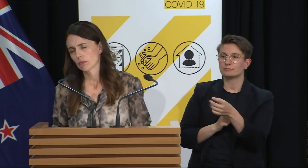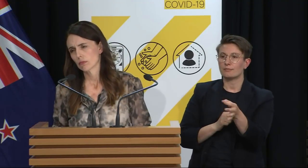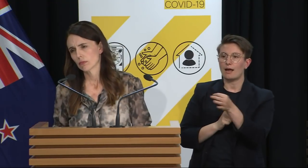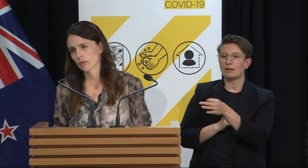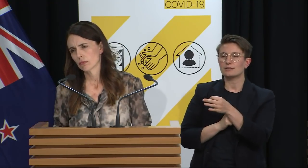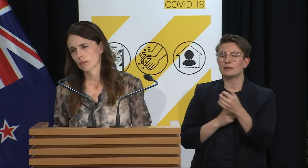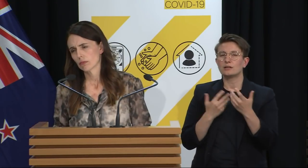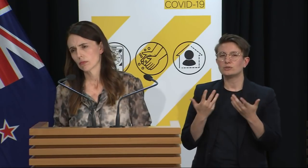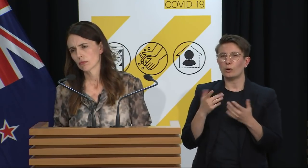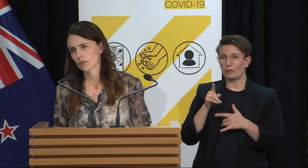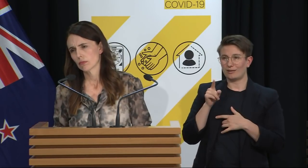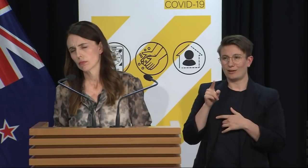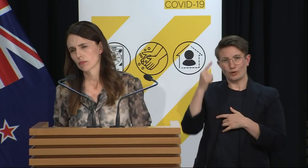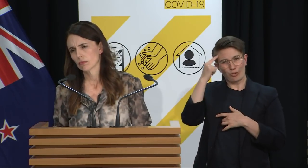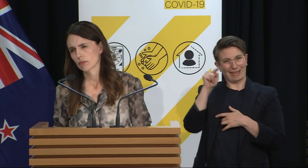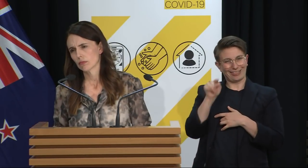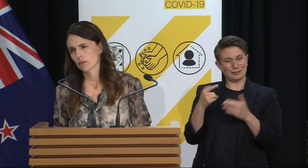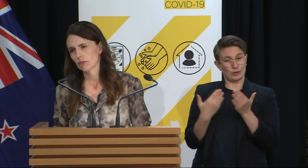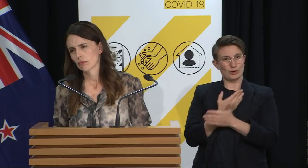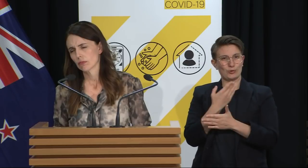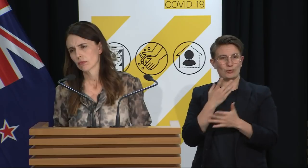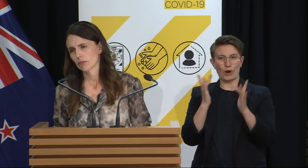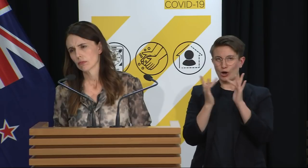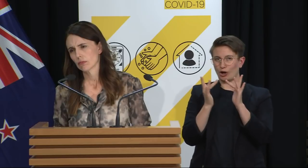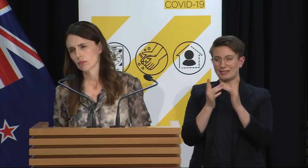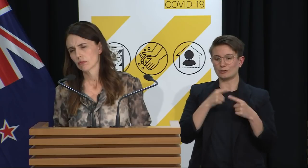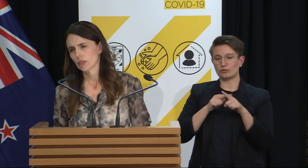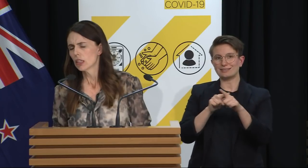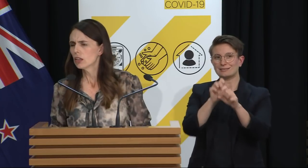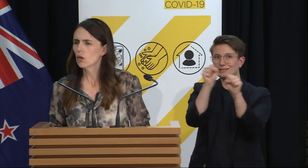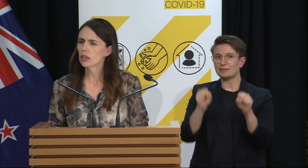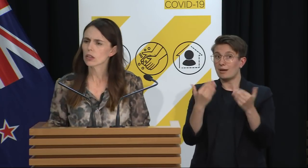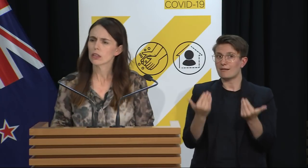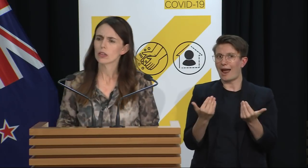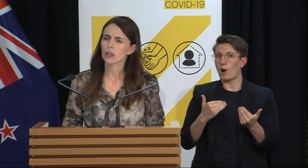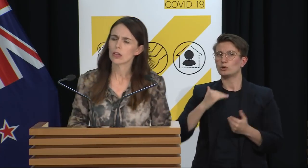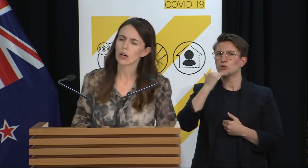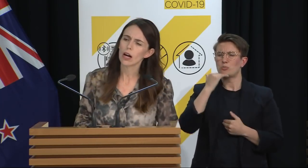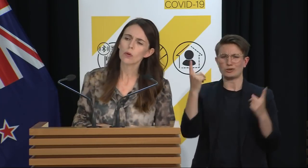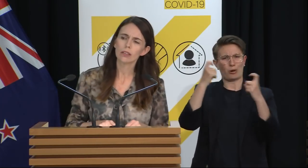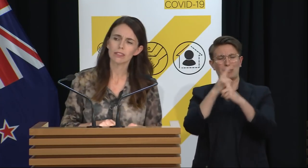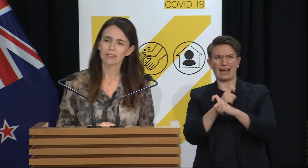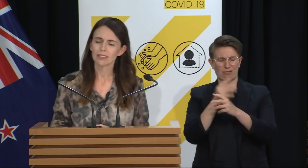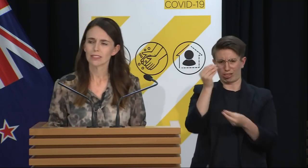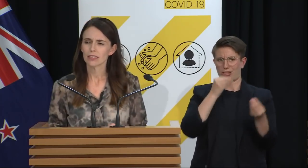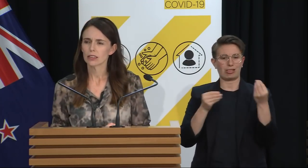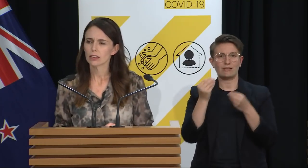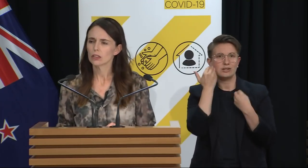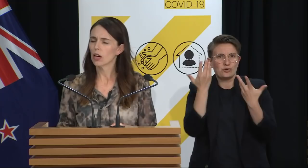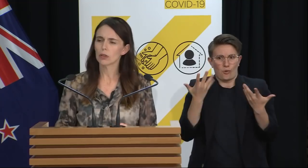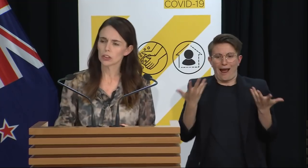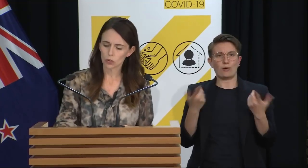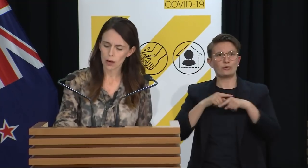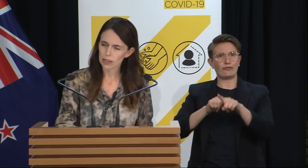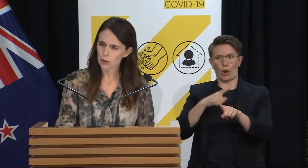tracing system get too complicated? And we got to a point where there was 4 different types of contacts. You were essentially, as you say, No, trying look, to run an alert level system I wouldn't- within a large community.